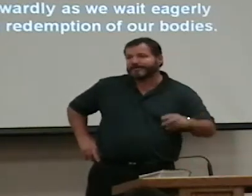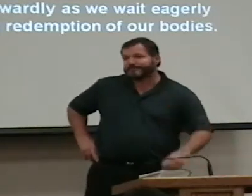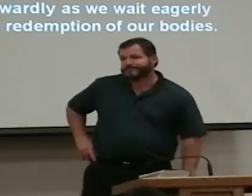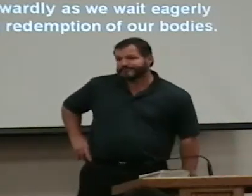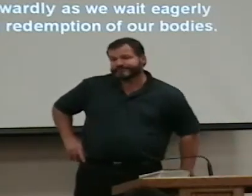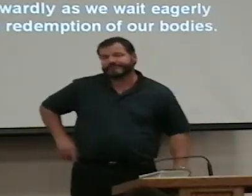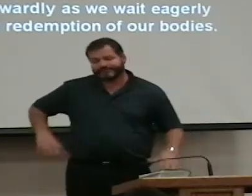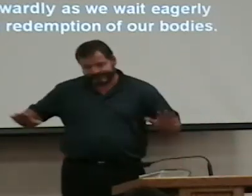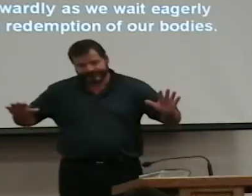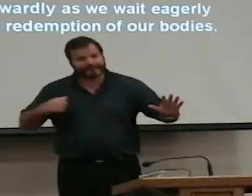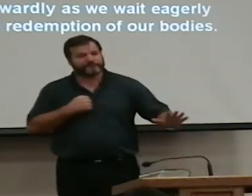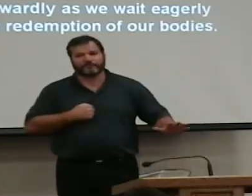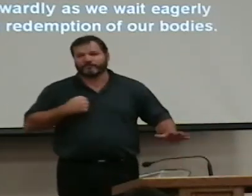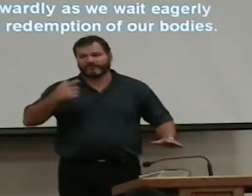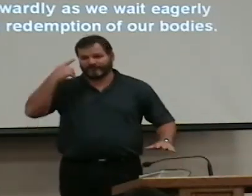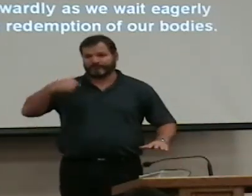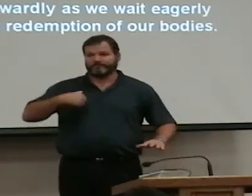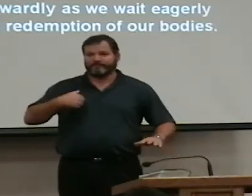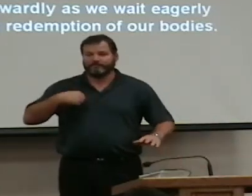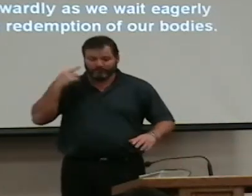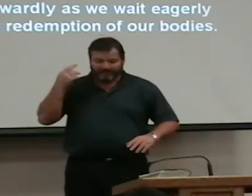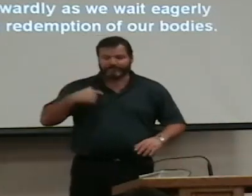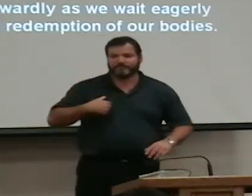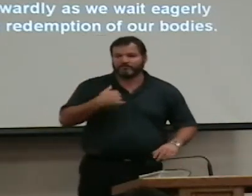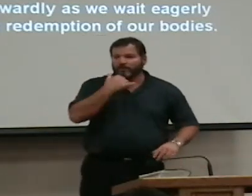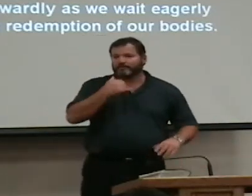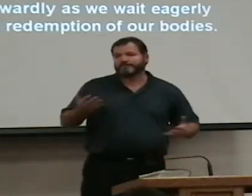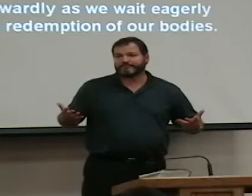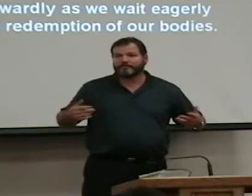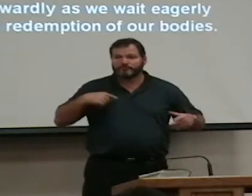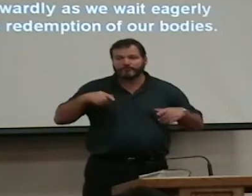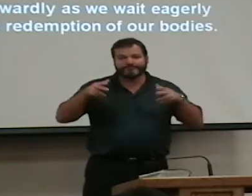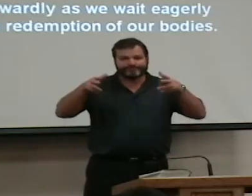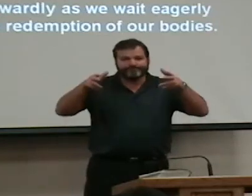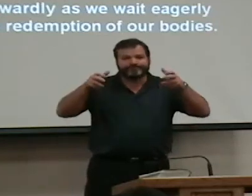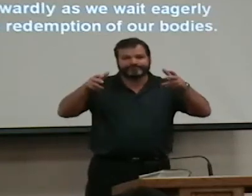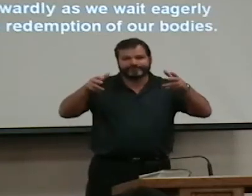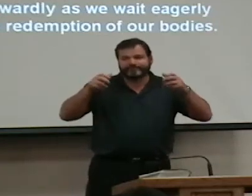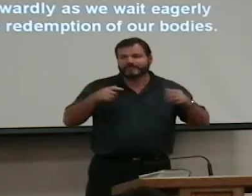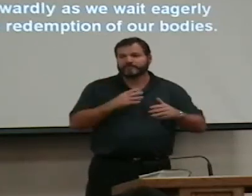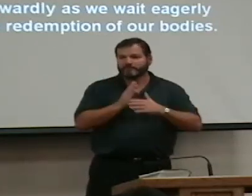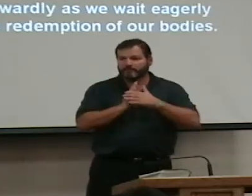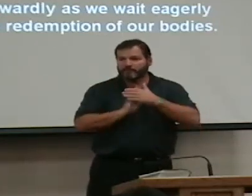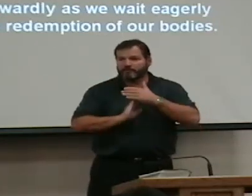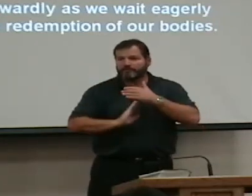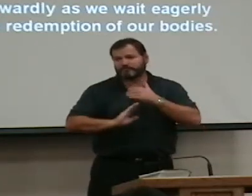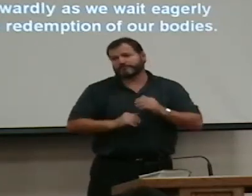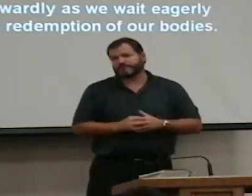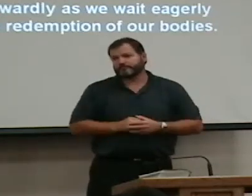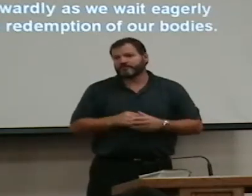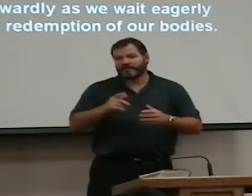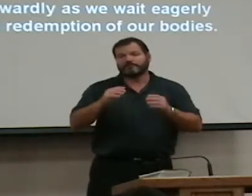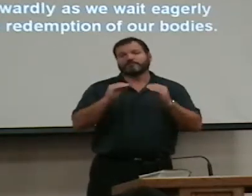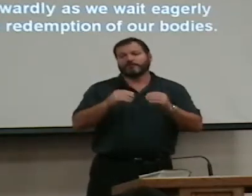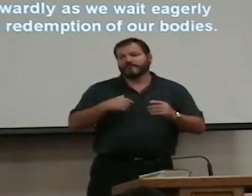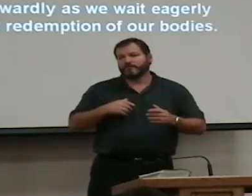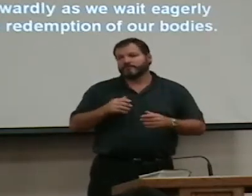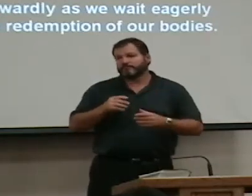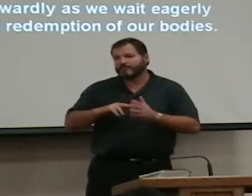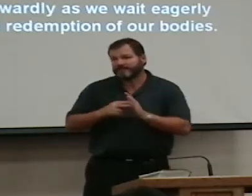Okay. I'm sorry for my reaction. I need to learn something. I need to be humbled and